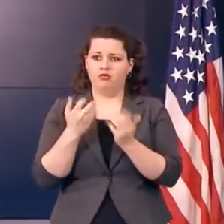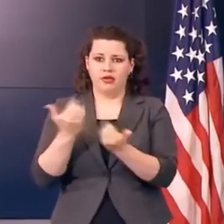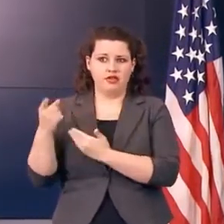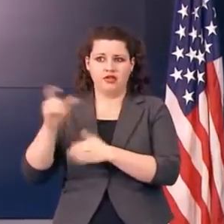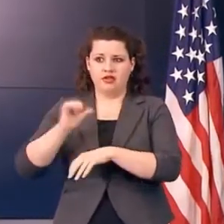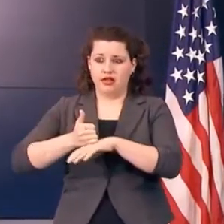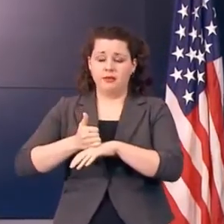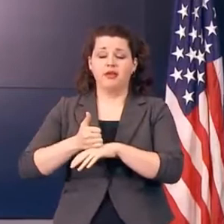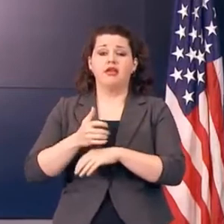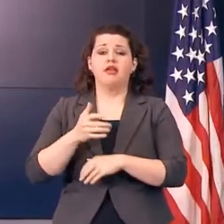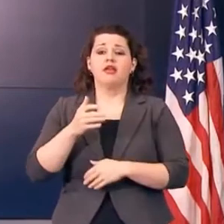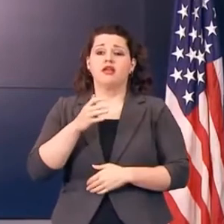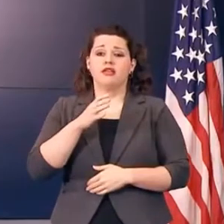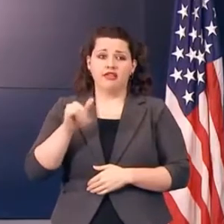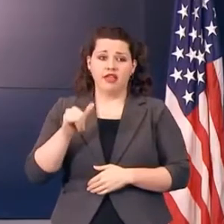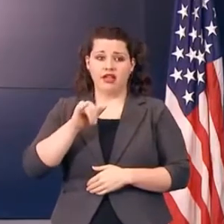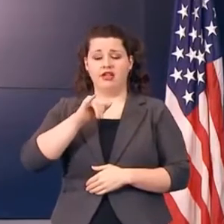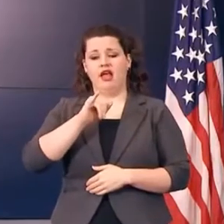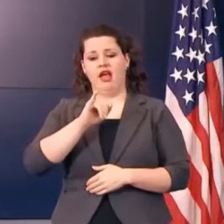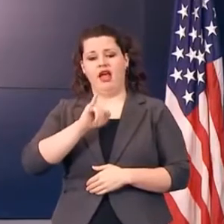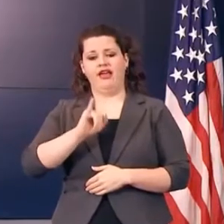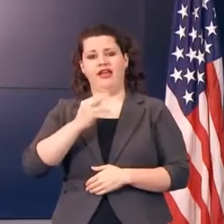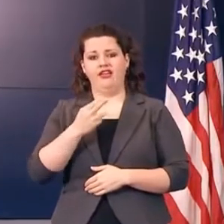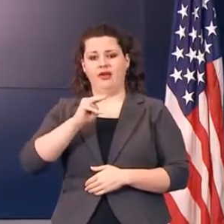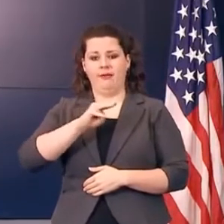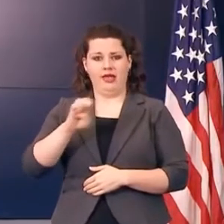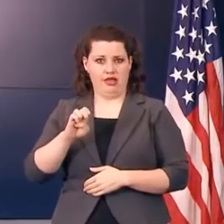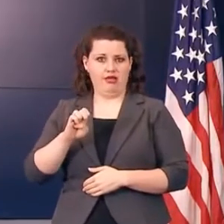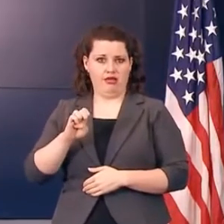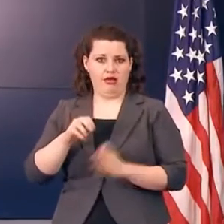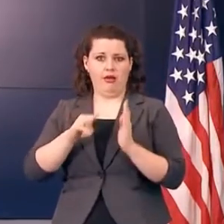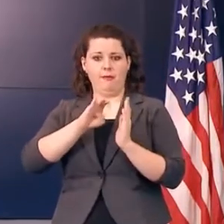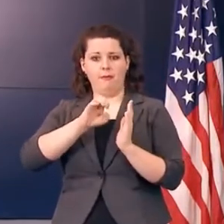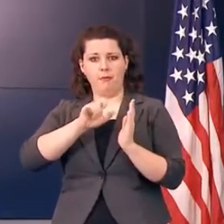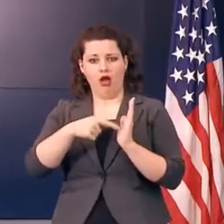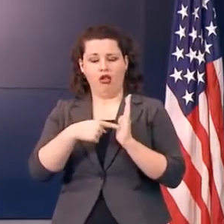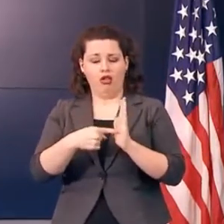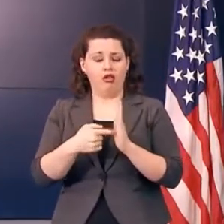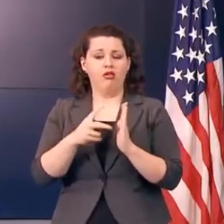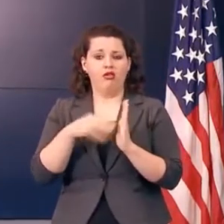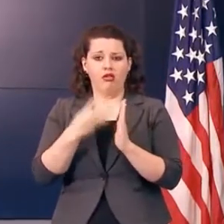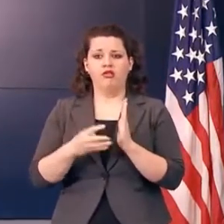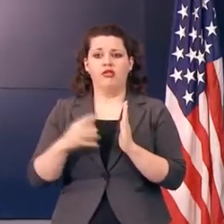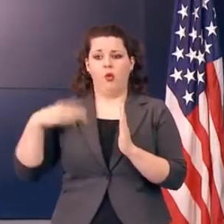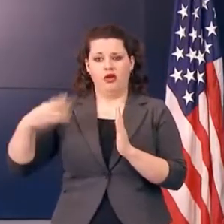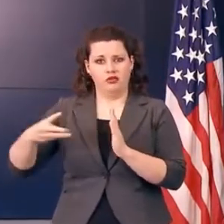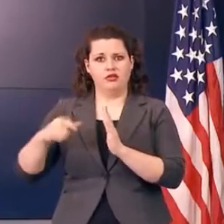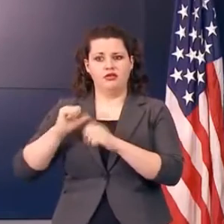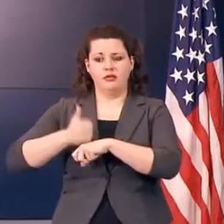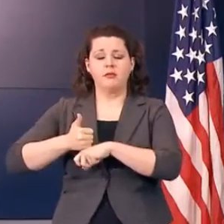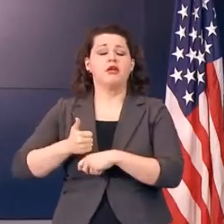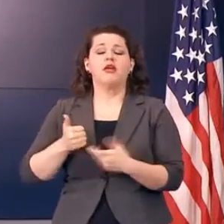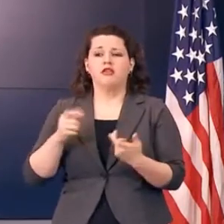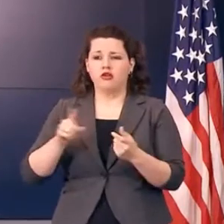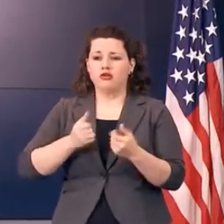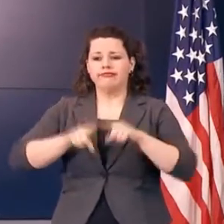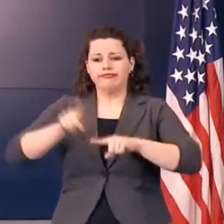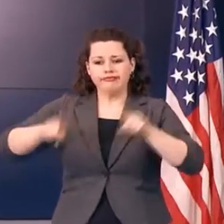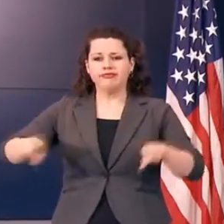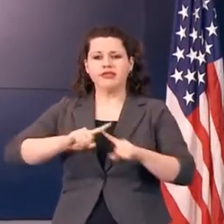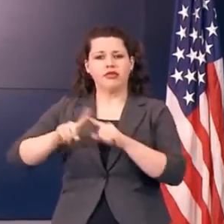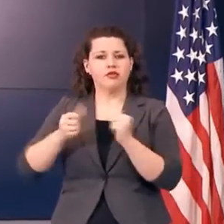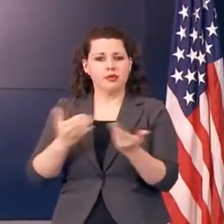the IHME model that Washington put together, there's a wide range of outcomes and recommendations. And so